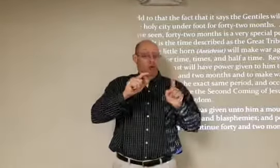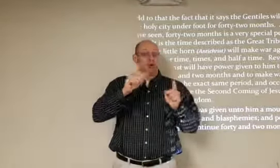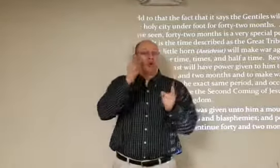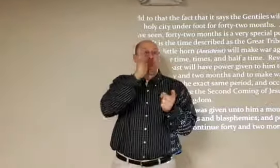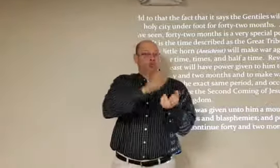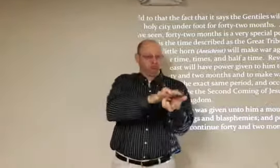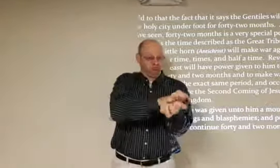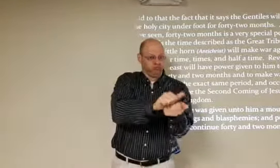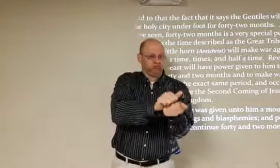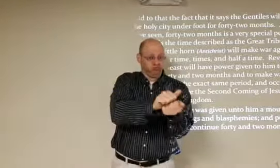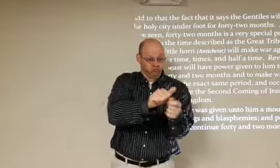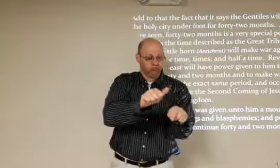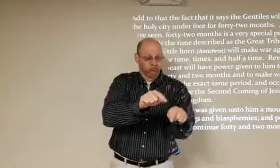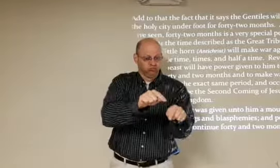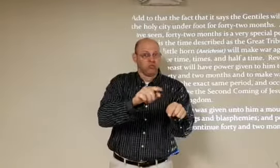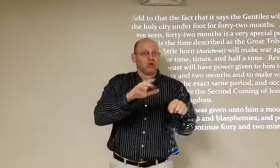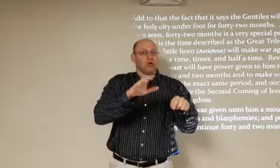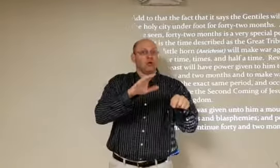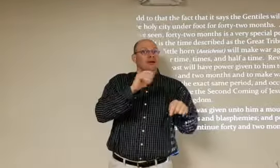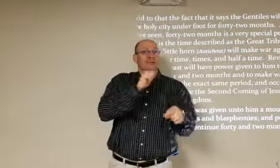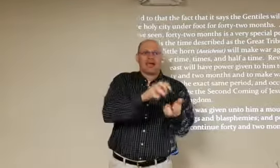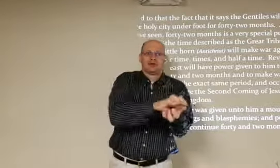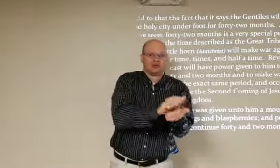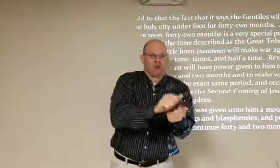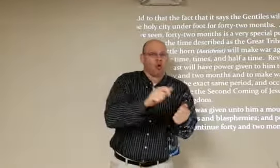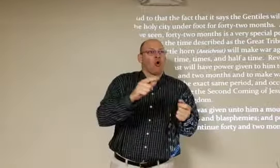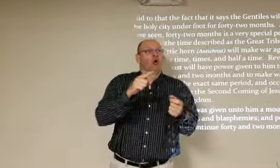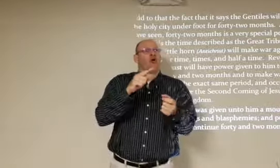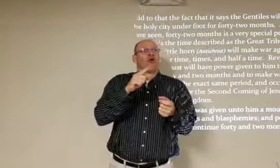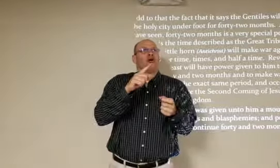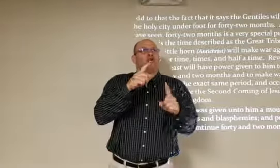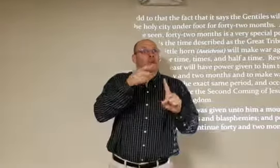recently I talked about the temple. It's going to be destroyed.